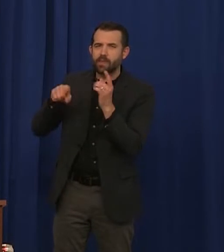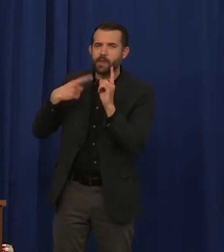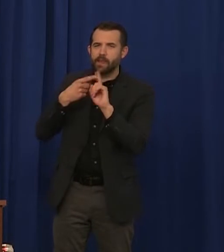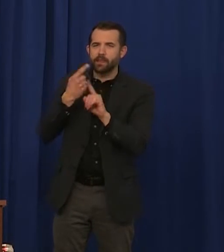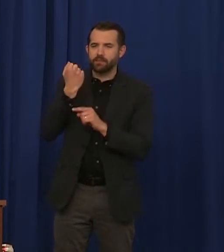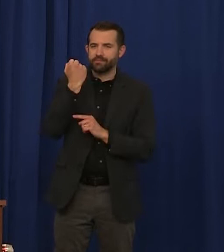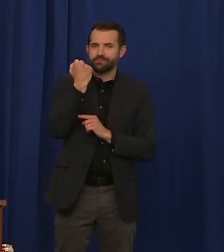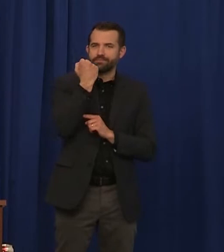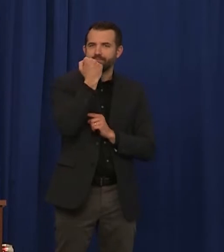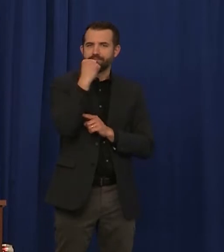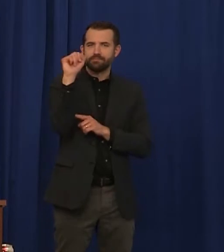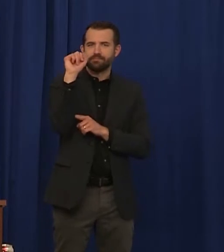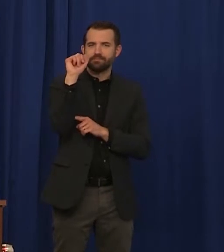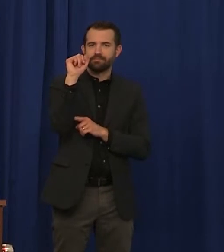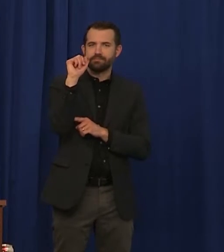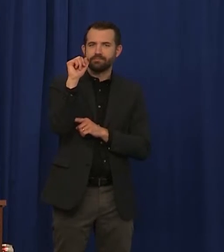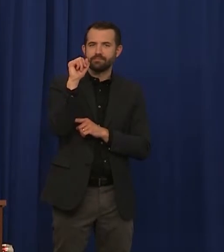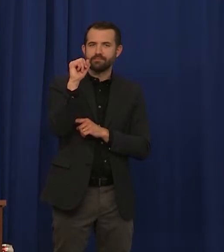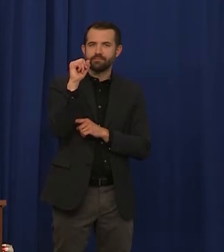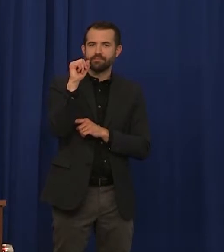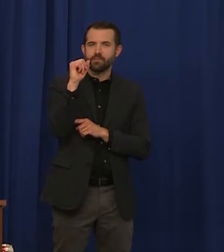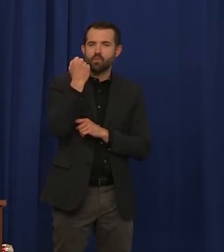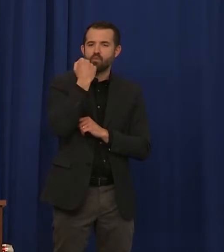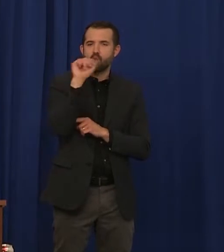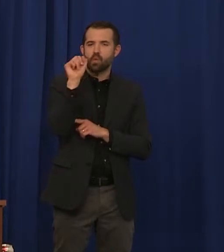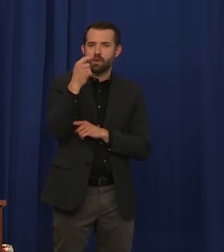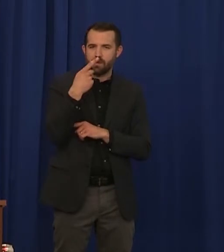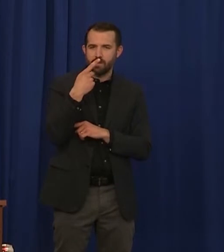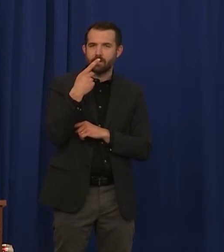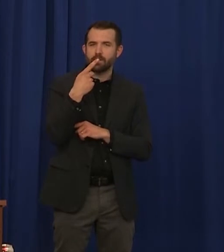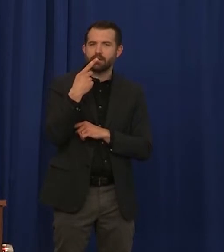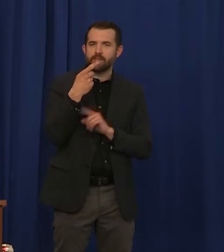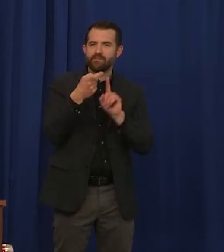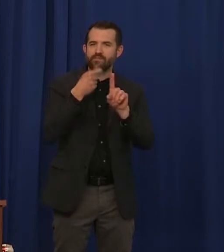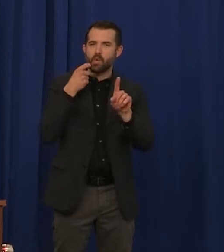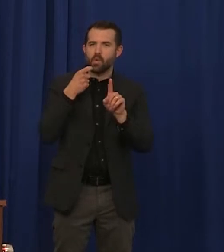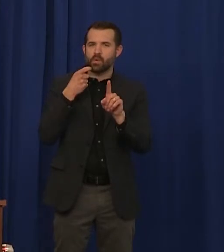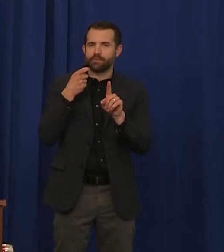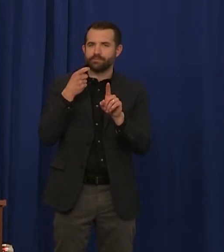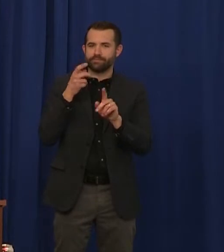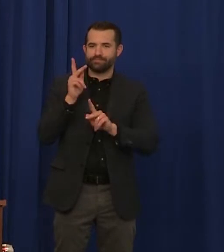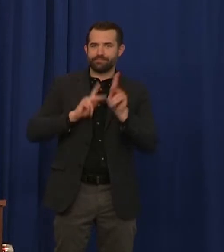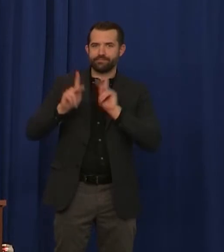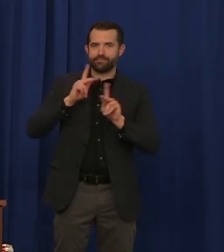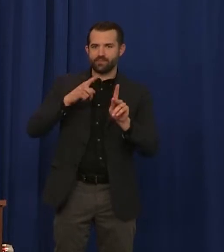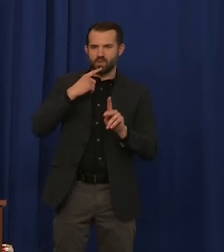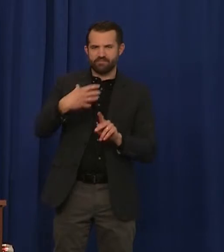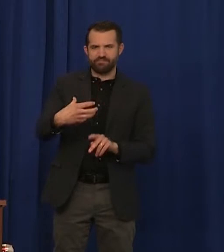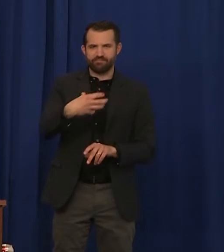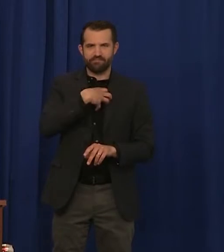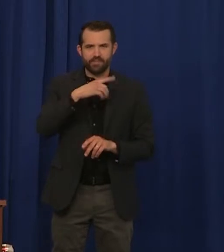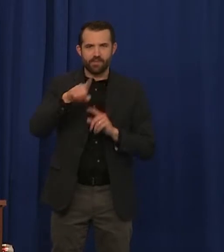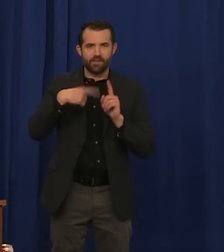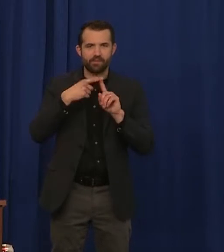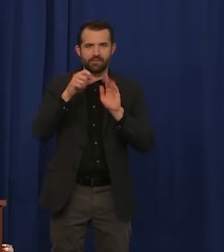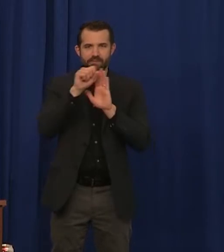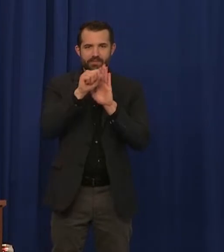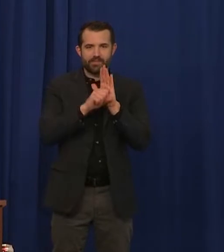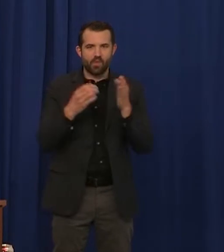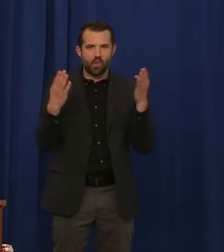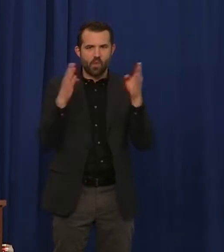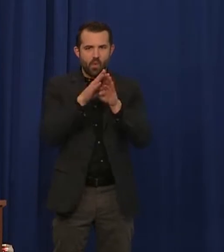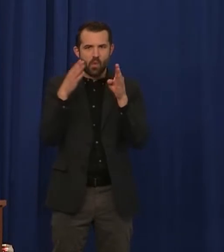continue about reopening the state and what your advice to those protesters would be.